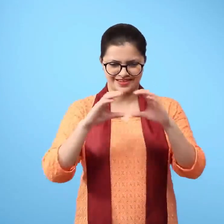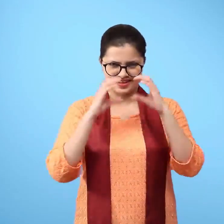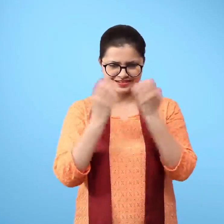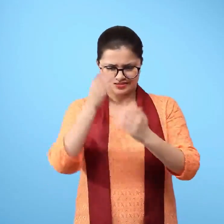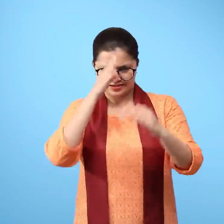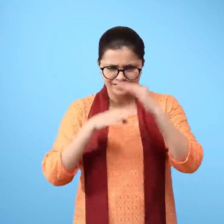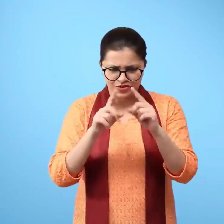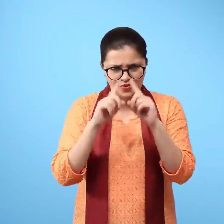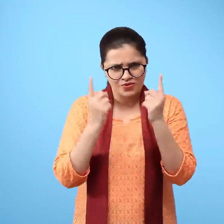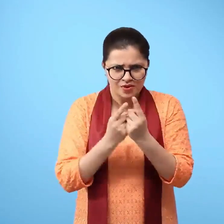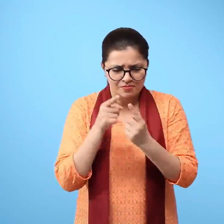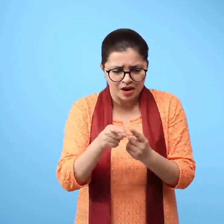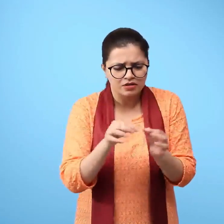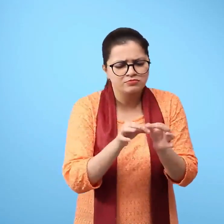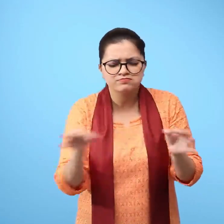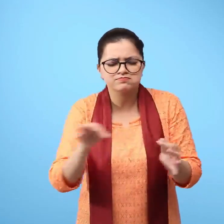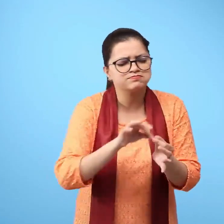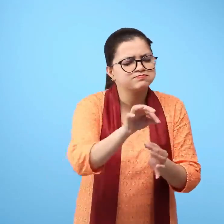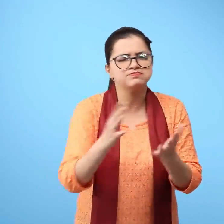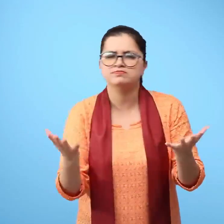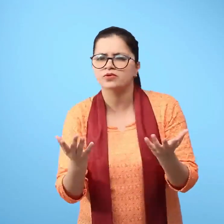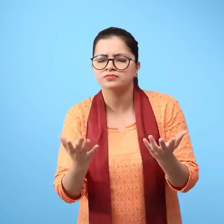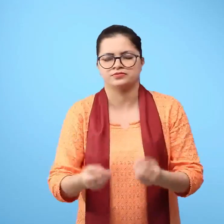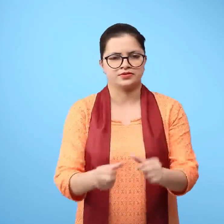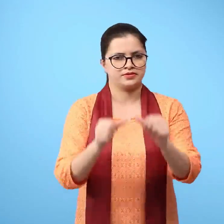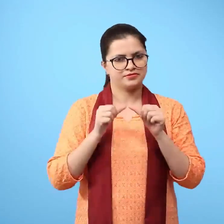How much is the length and width of each classroom?